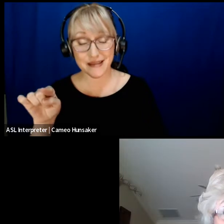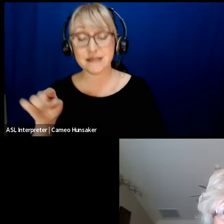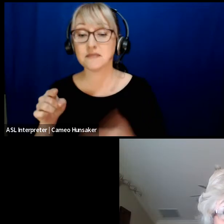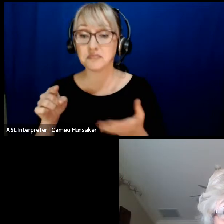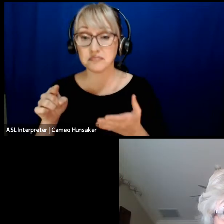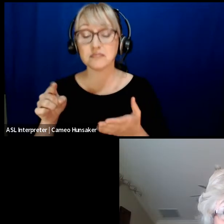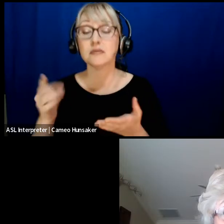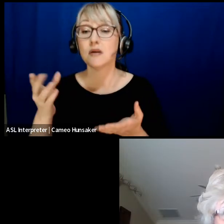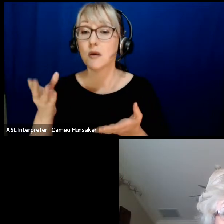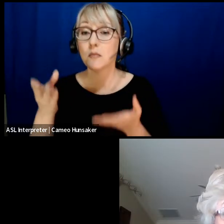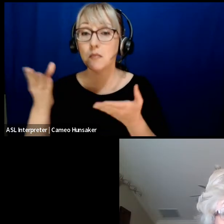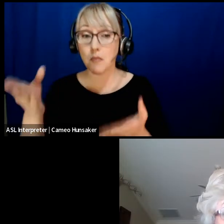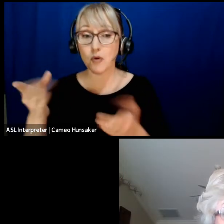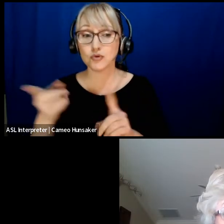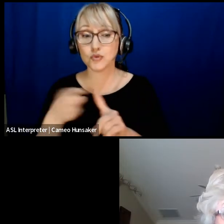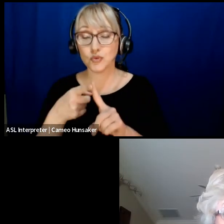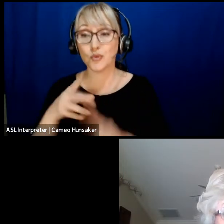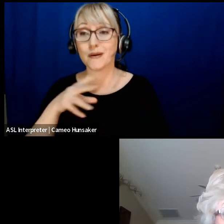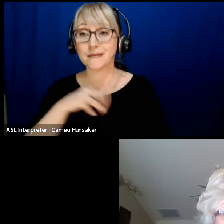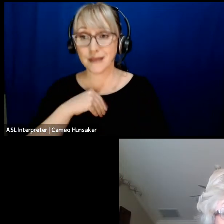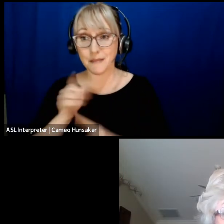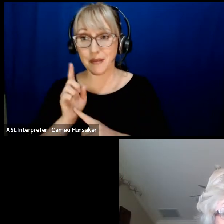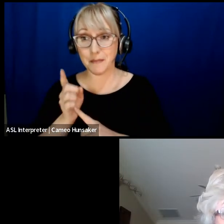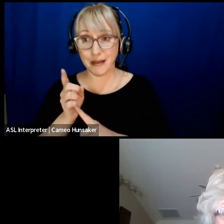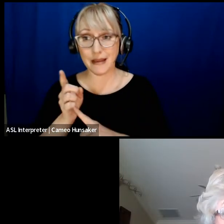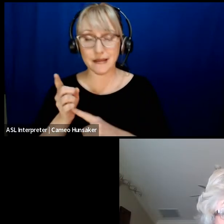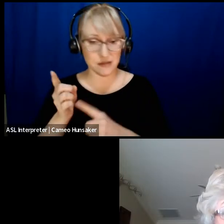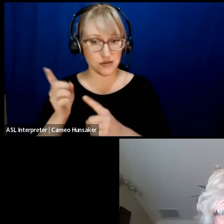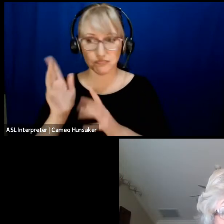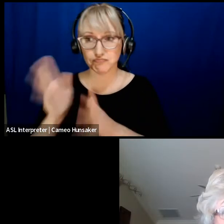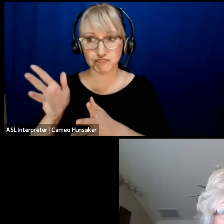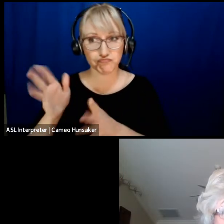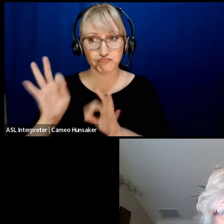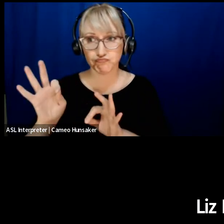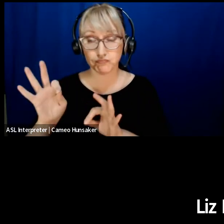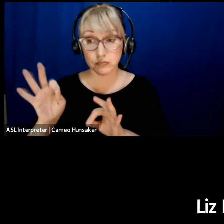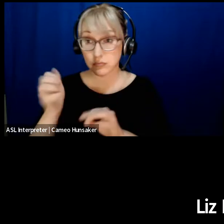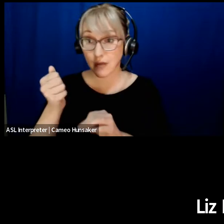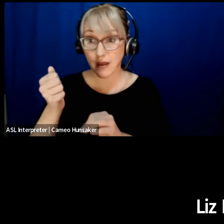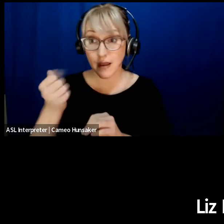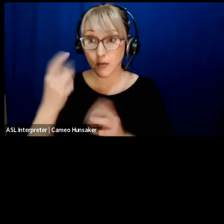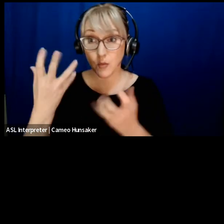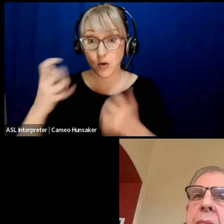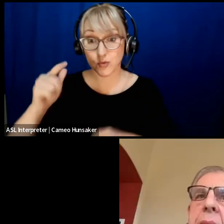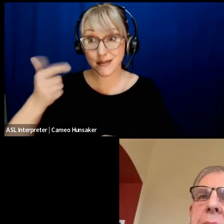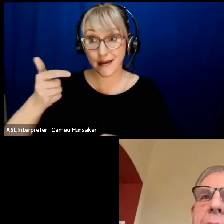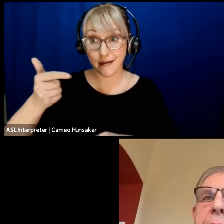motion to accept the minutes as written. Would anybody like to second that motion?